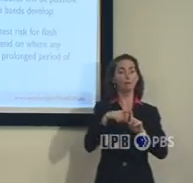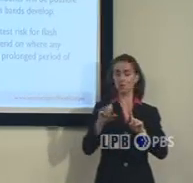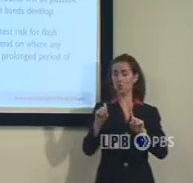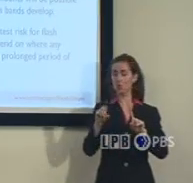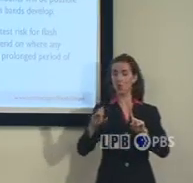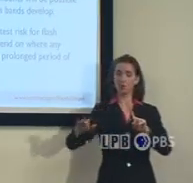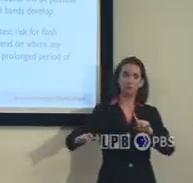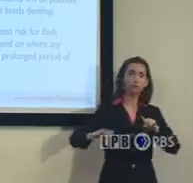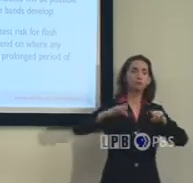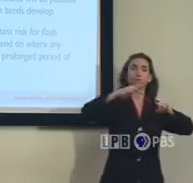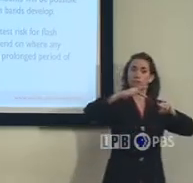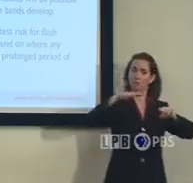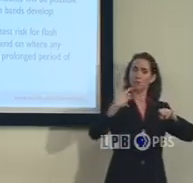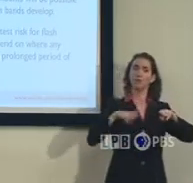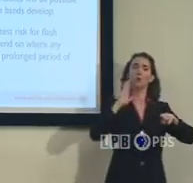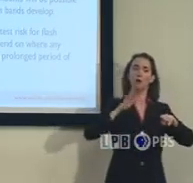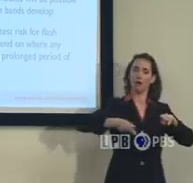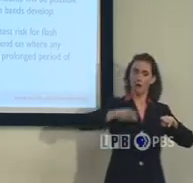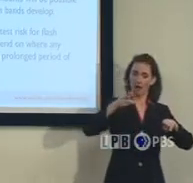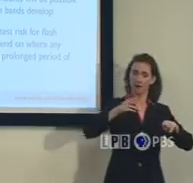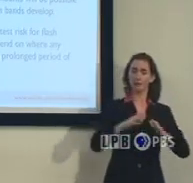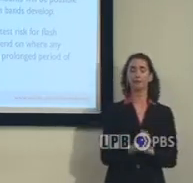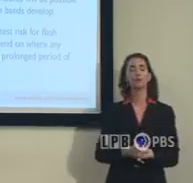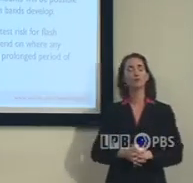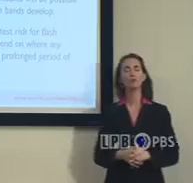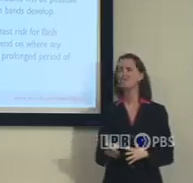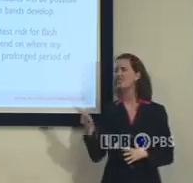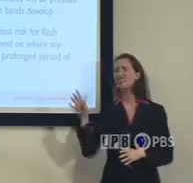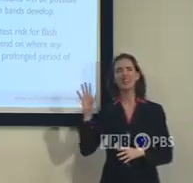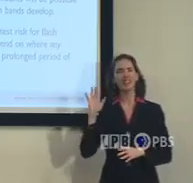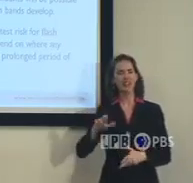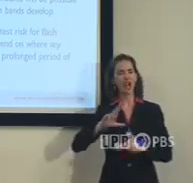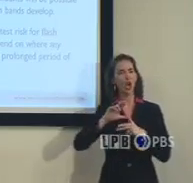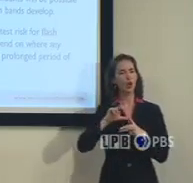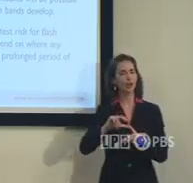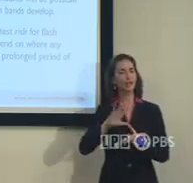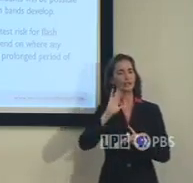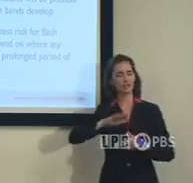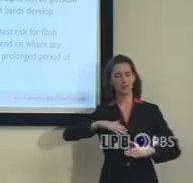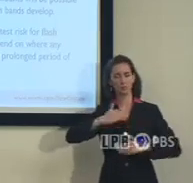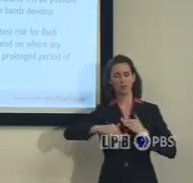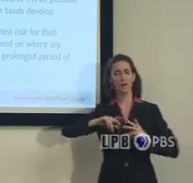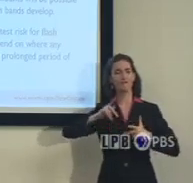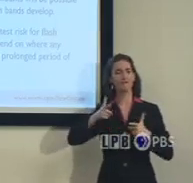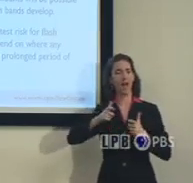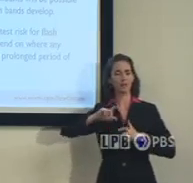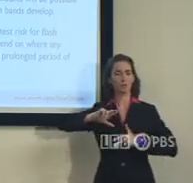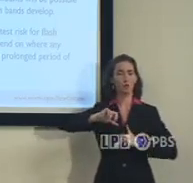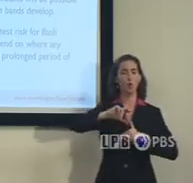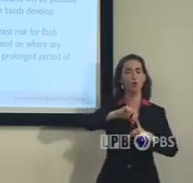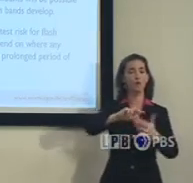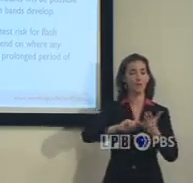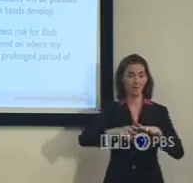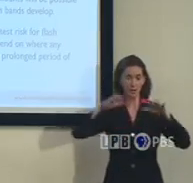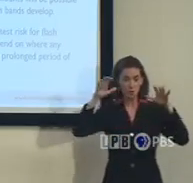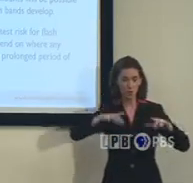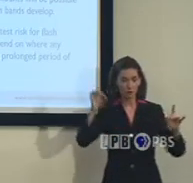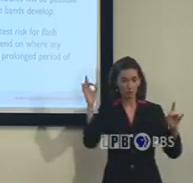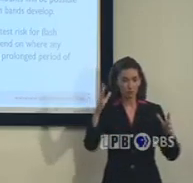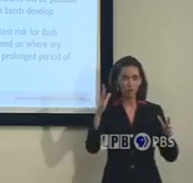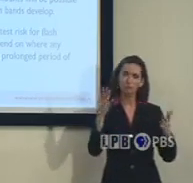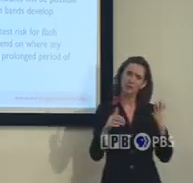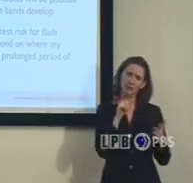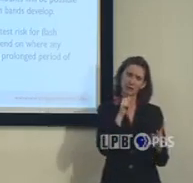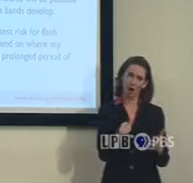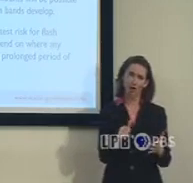Rainfall is not the biggest threat with this system because it is moving fairly quickly. When it comes on shore, it may be moving anywhere from